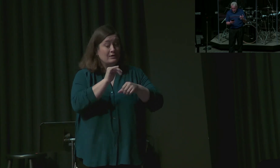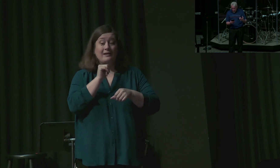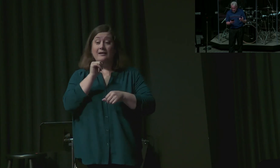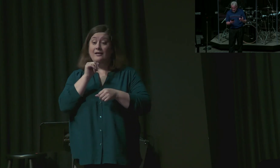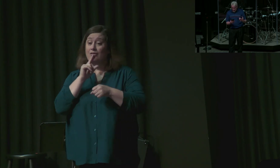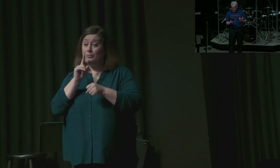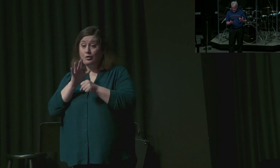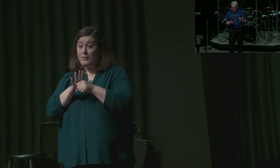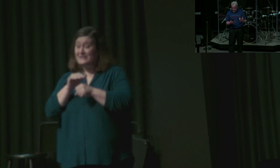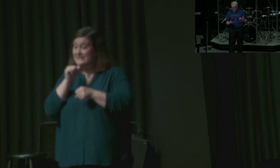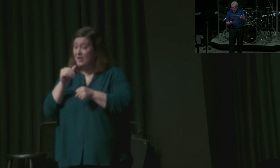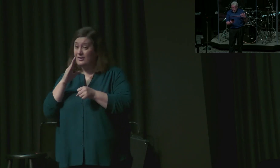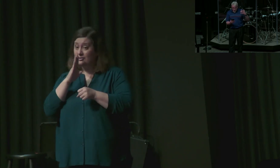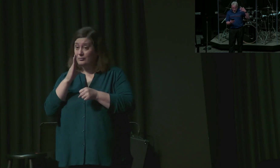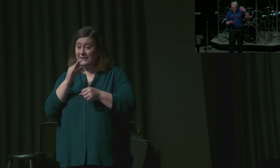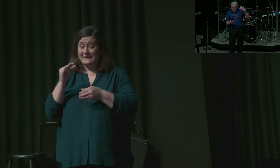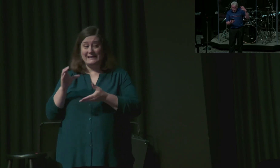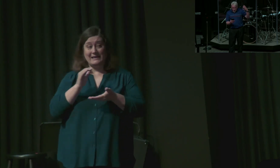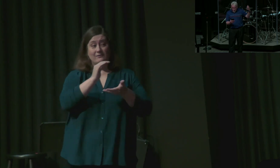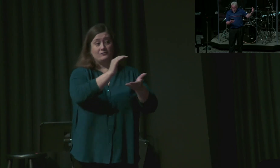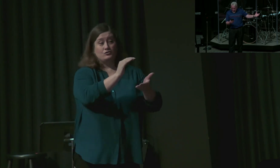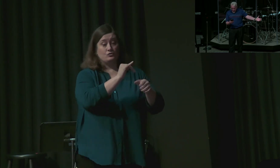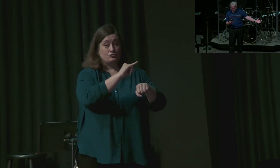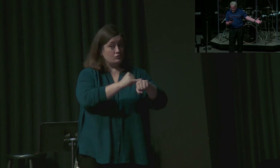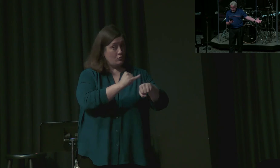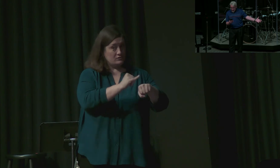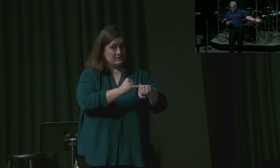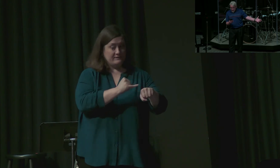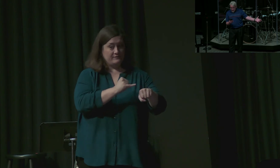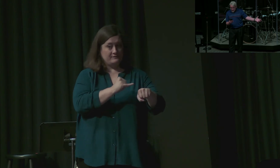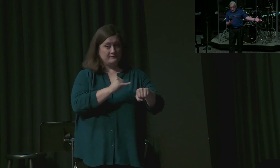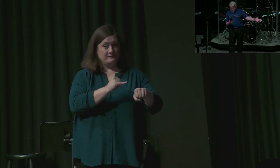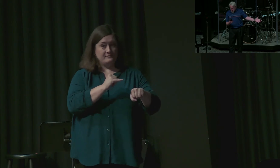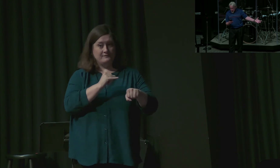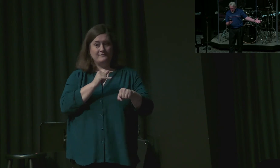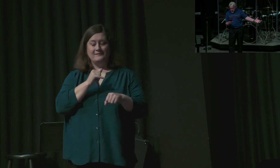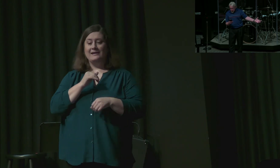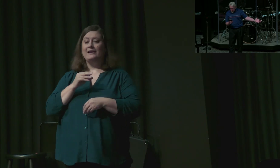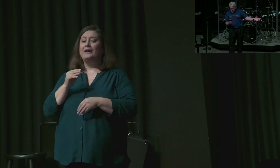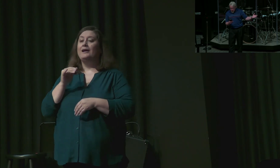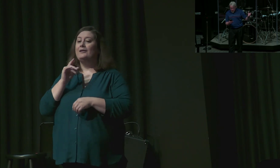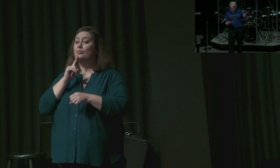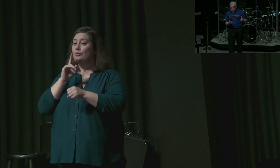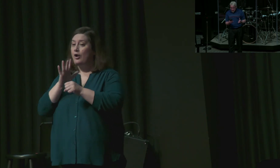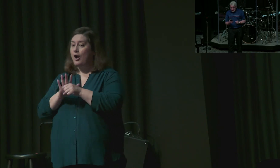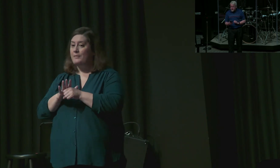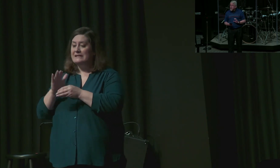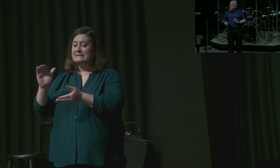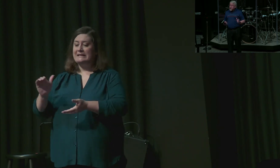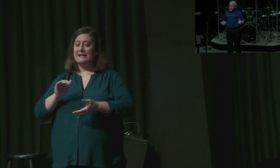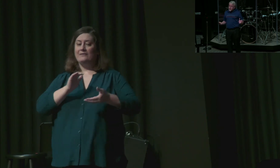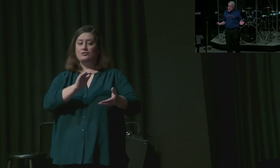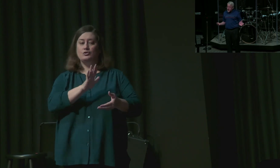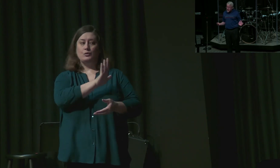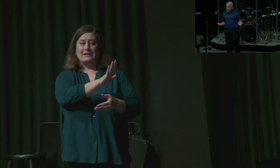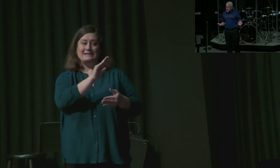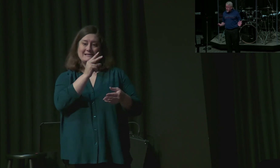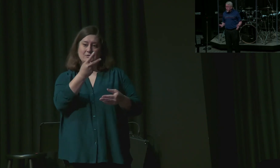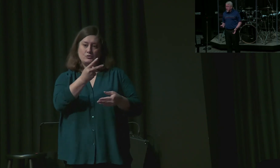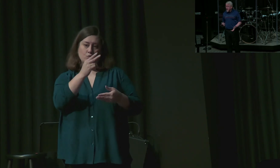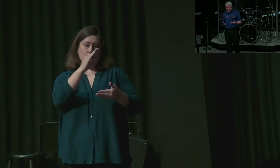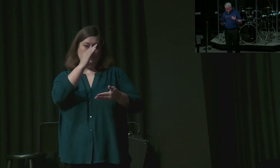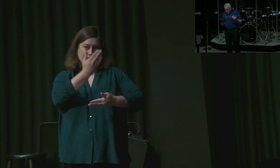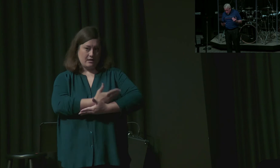two sons. Jacob will magnify Joseph's standing by making Joseph's two